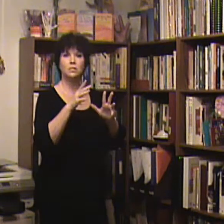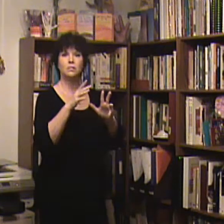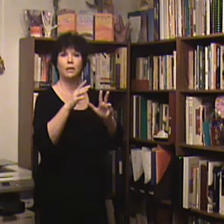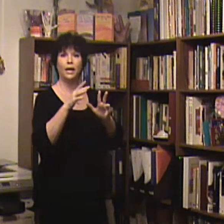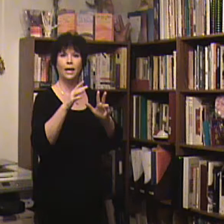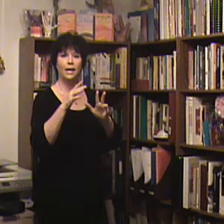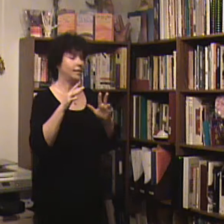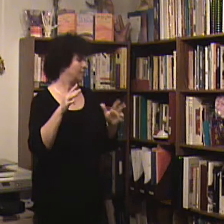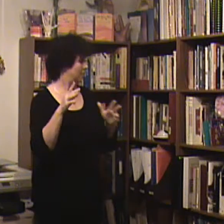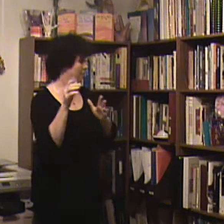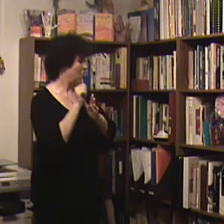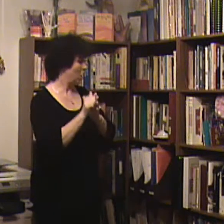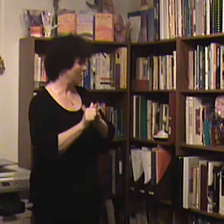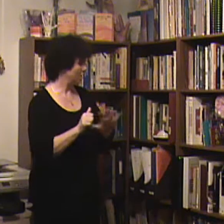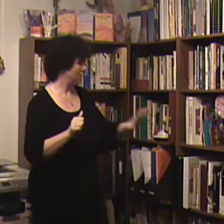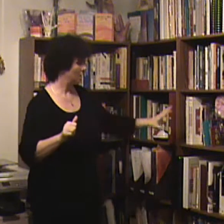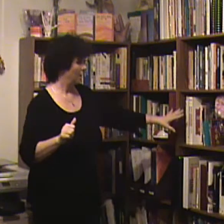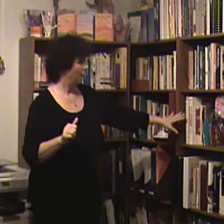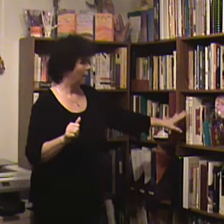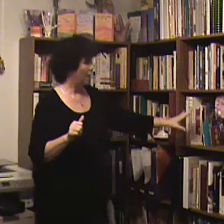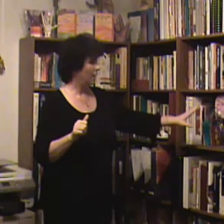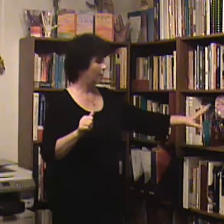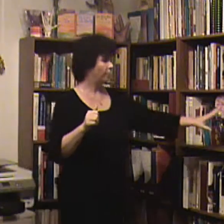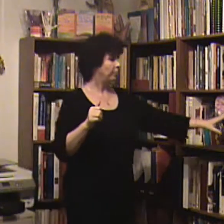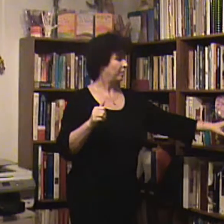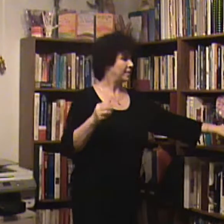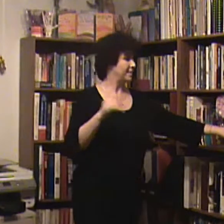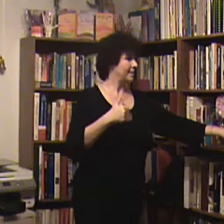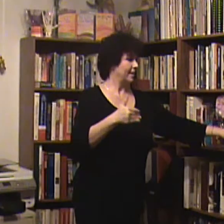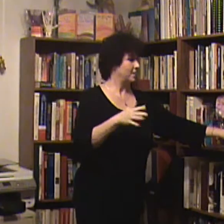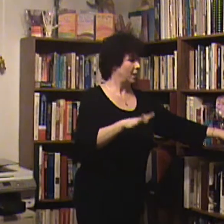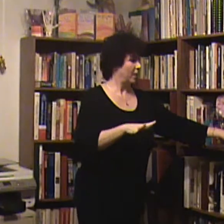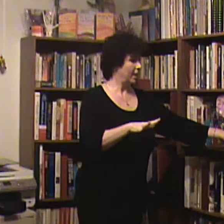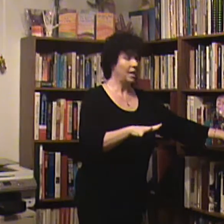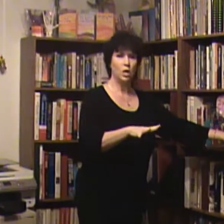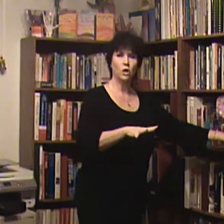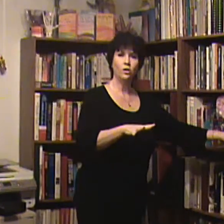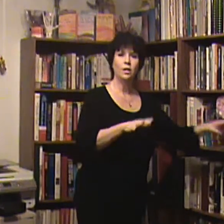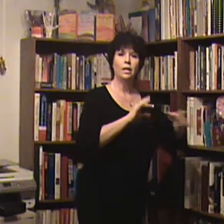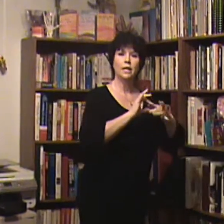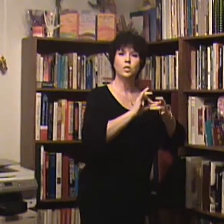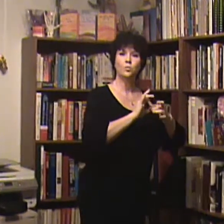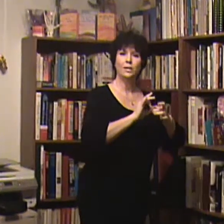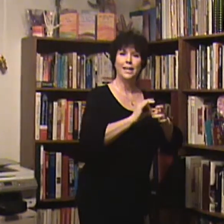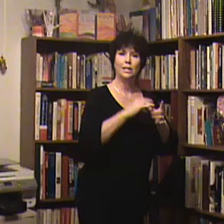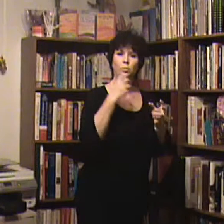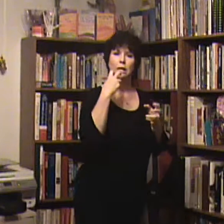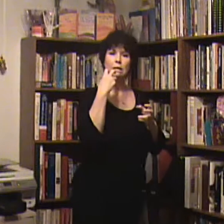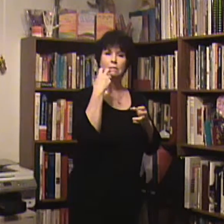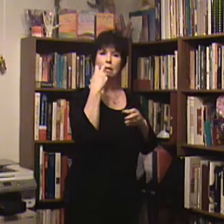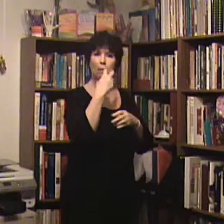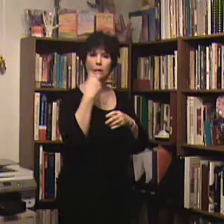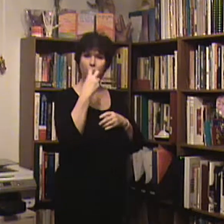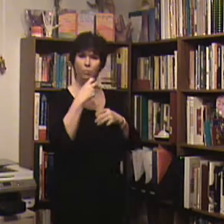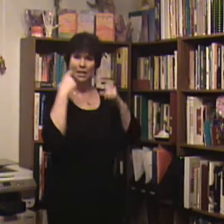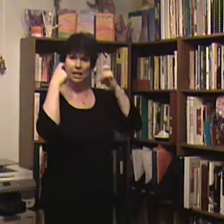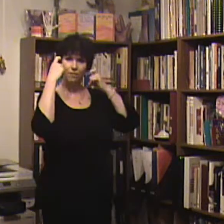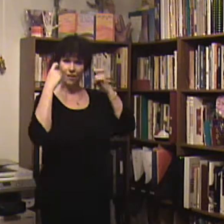sports and the arts. This next area here is related with lip reading,